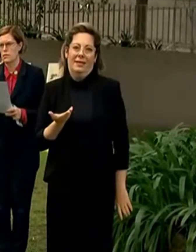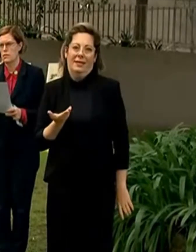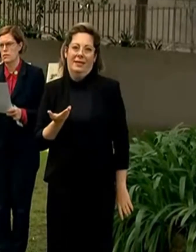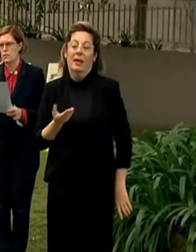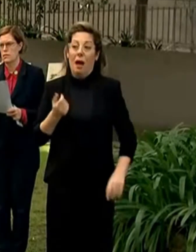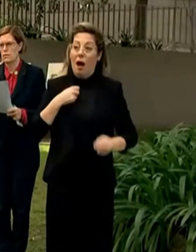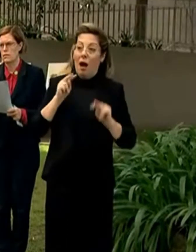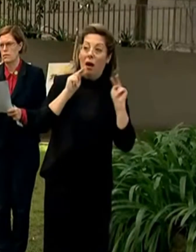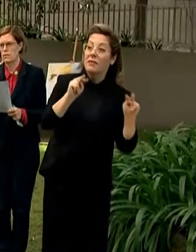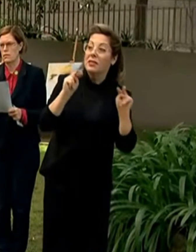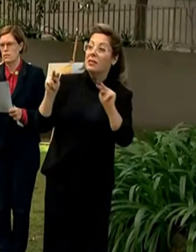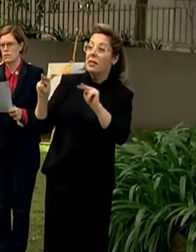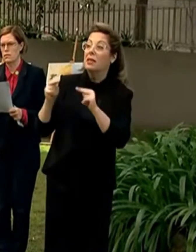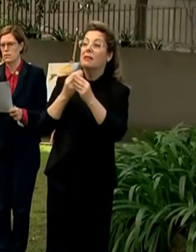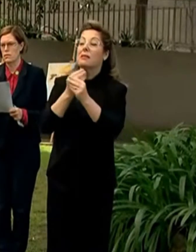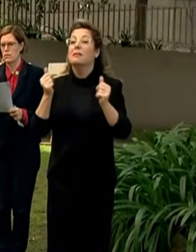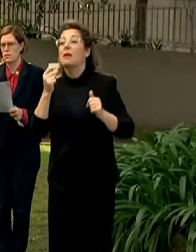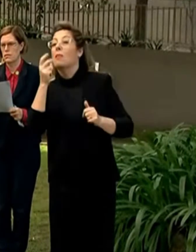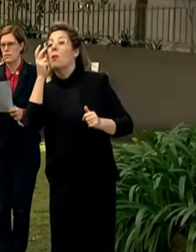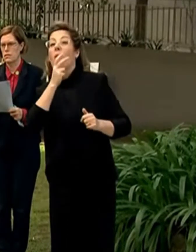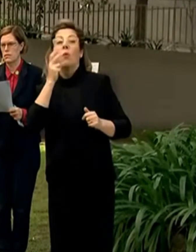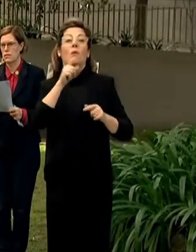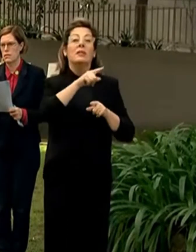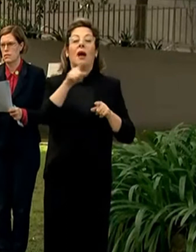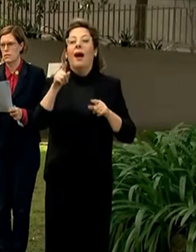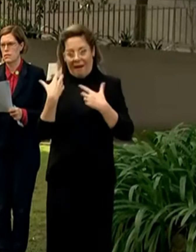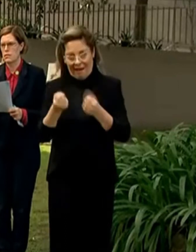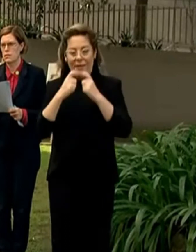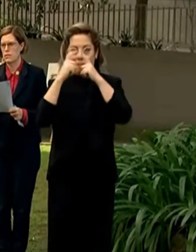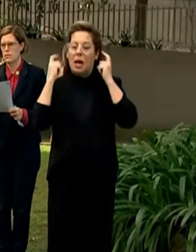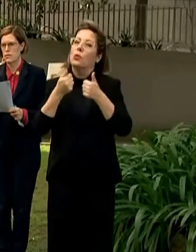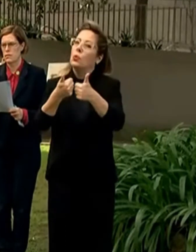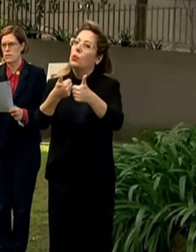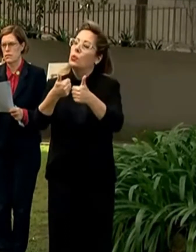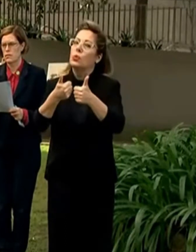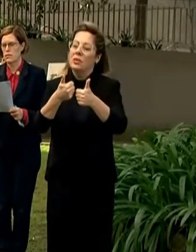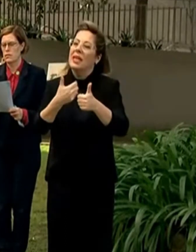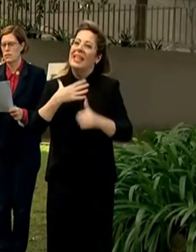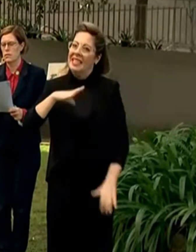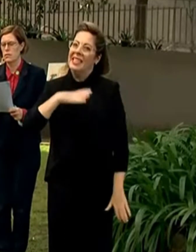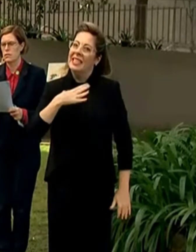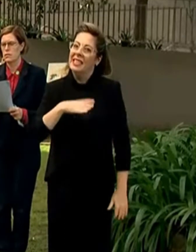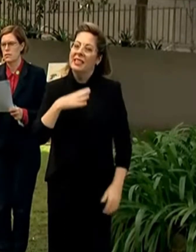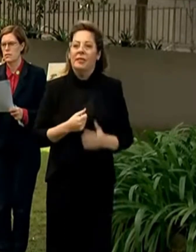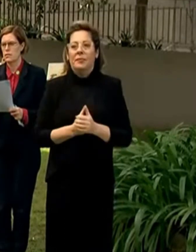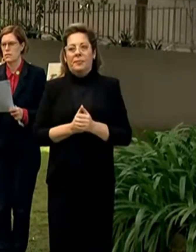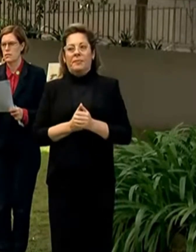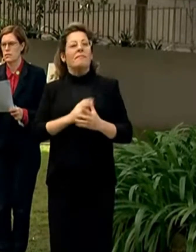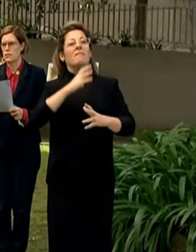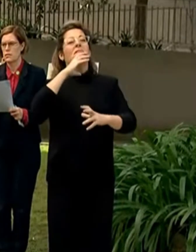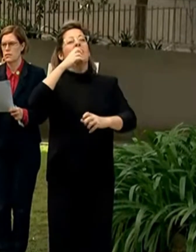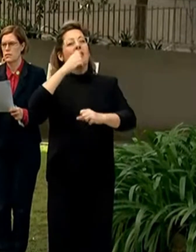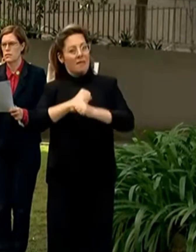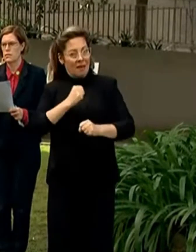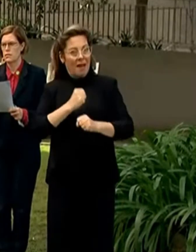certainly noticed in the community that additional mask wearing, which is a very positive sign. But we know that during a pandemic, governments have to